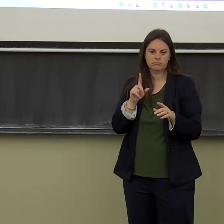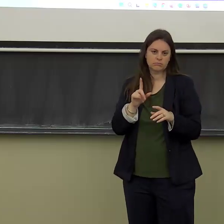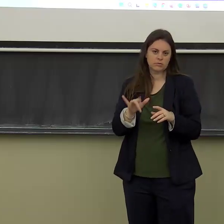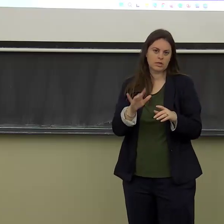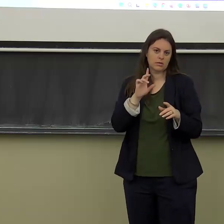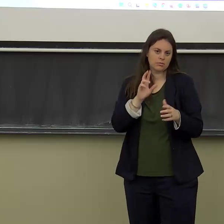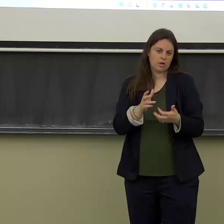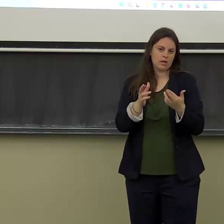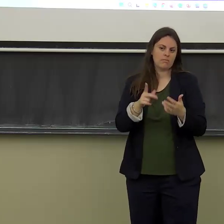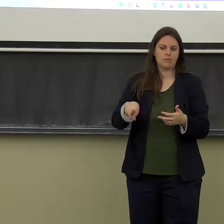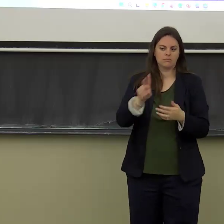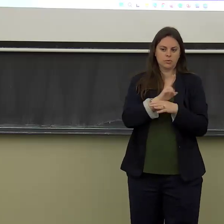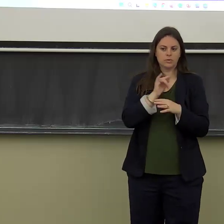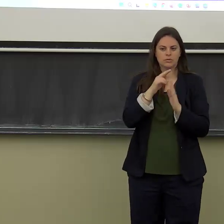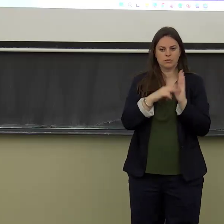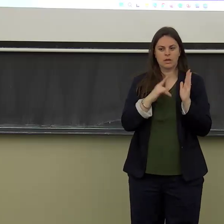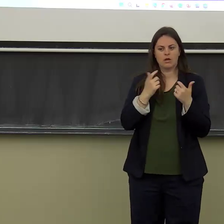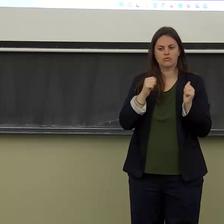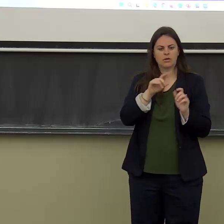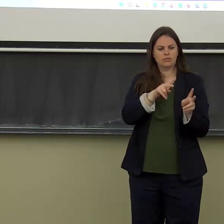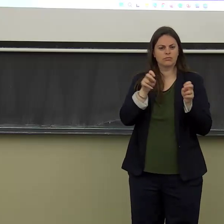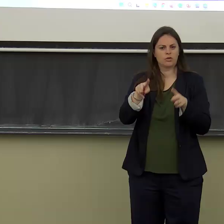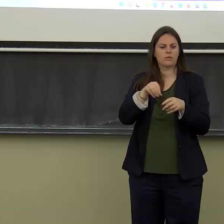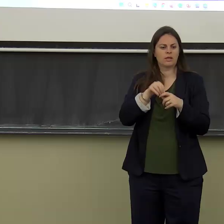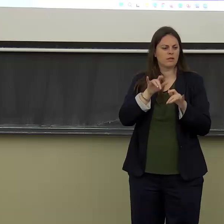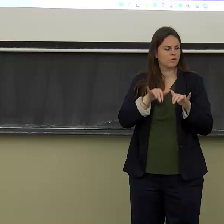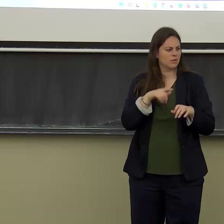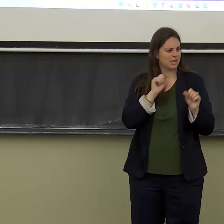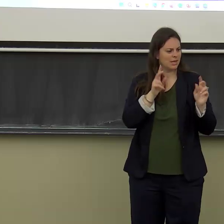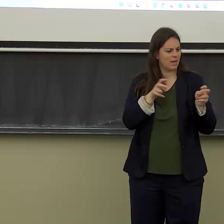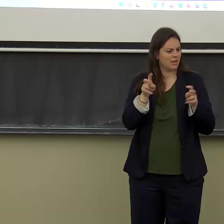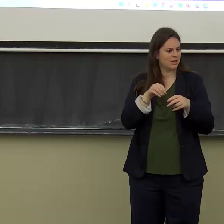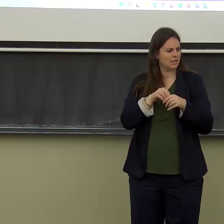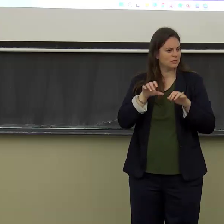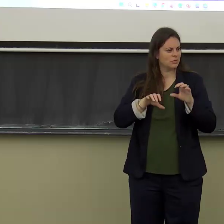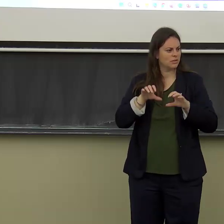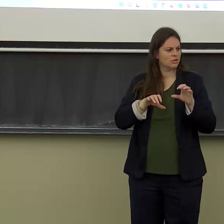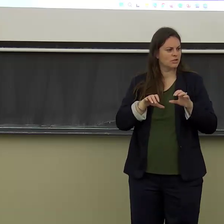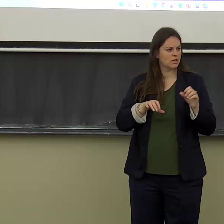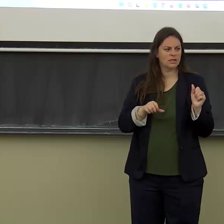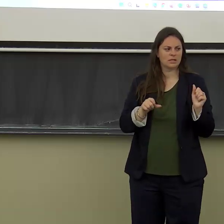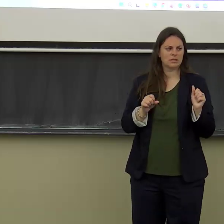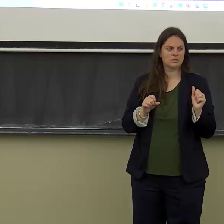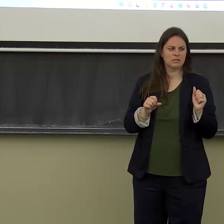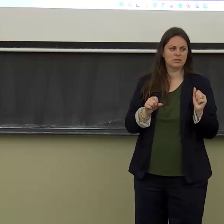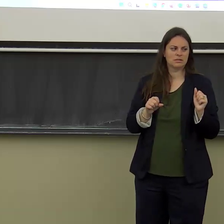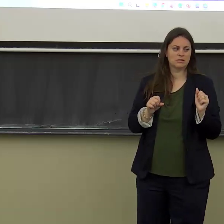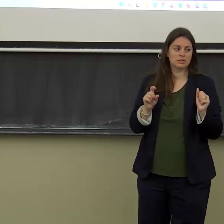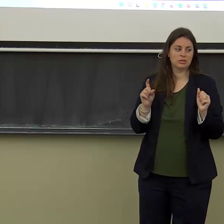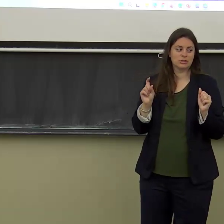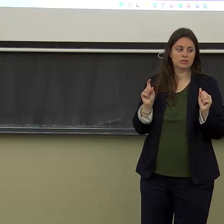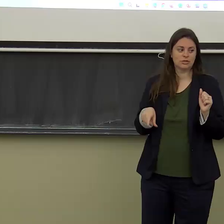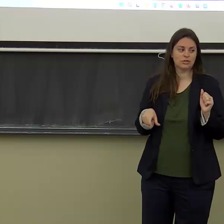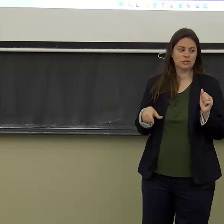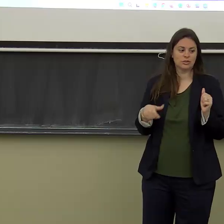people use it, read it. I'll try to drop it in the notes. Is there a way for me to get it into chat, or? Well, there should have been a way for all of you